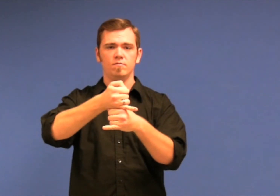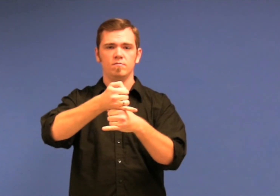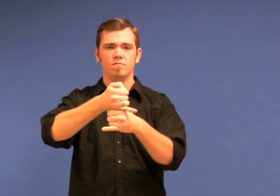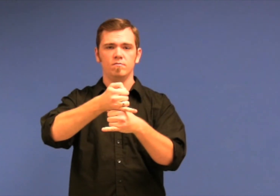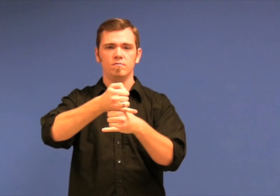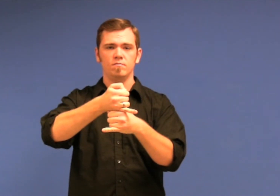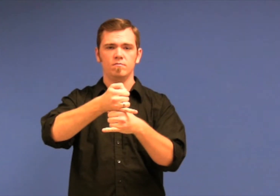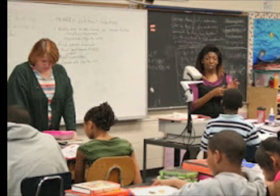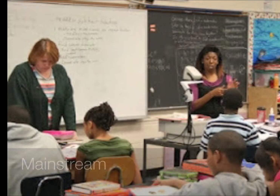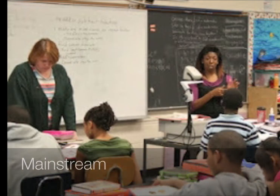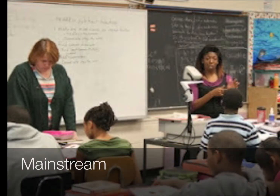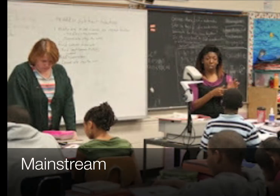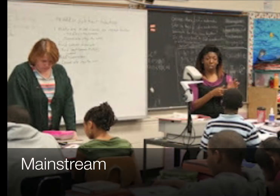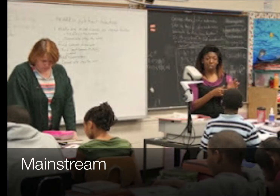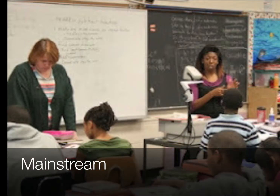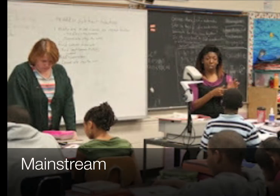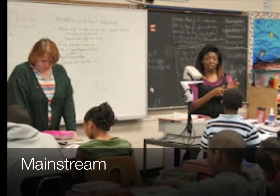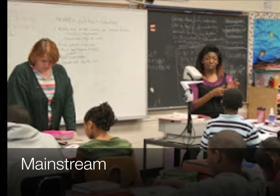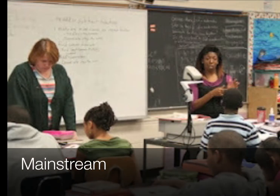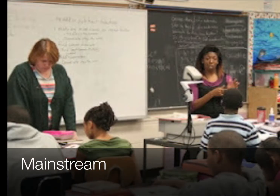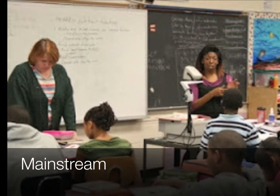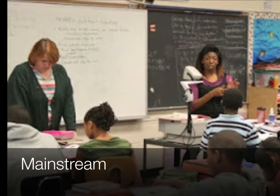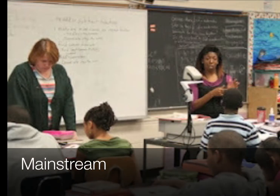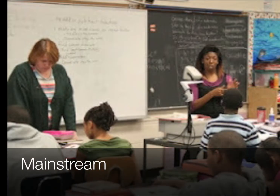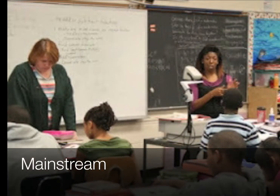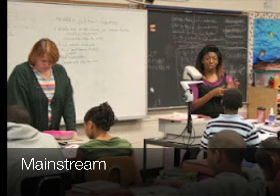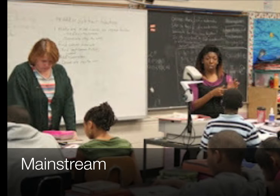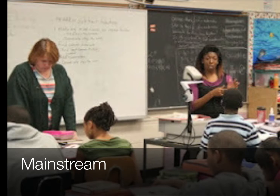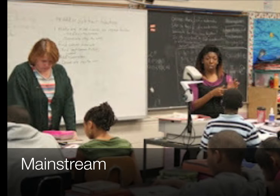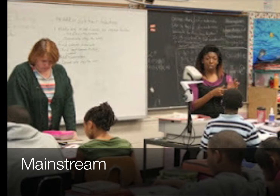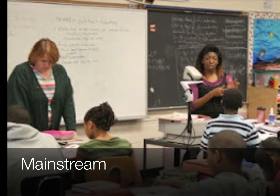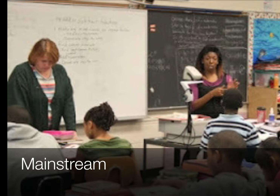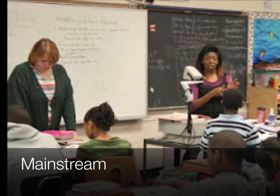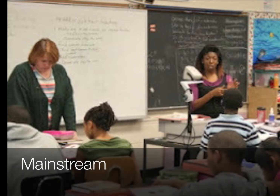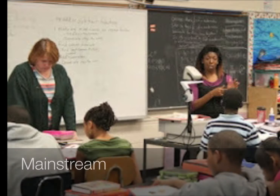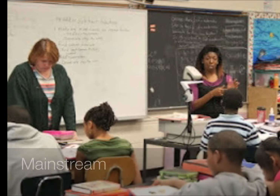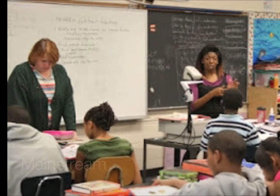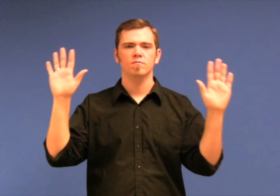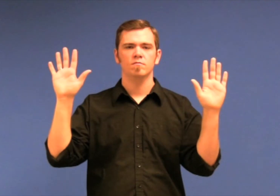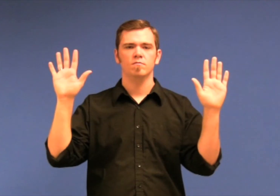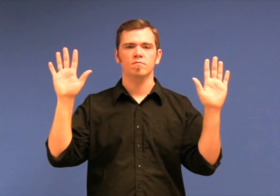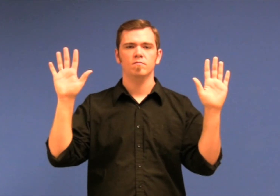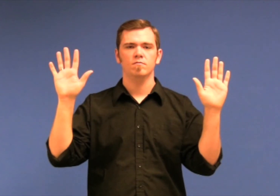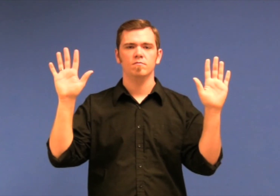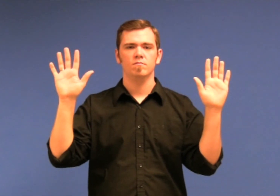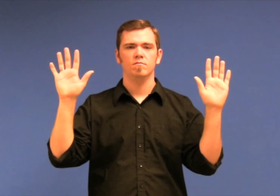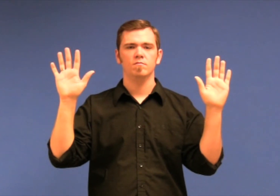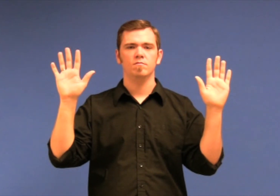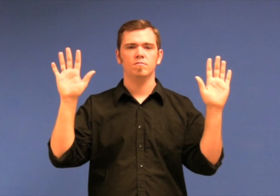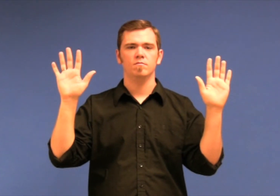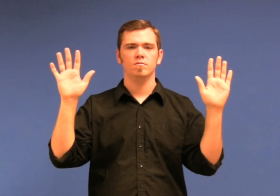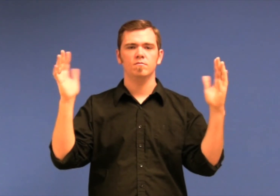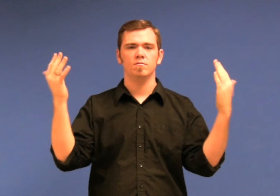quiz, you have to write the whole thing down. All right, now the sign for mainstream, which is a different way of schooling a deaf child, is